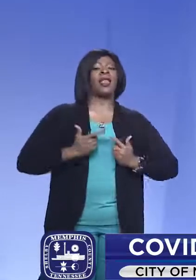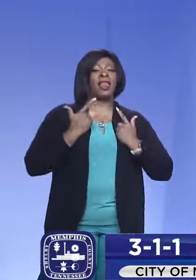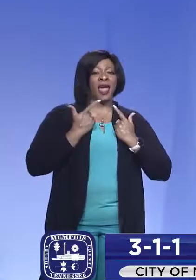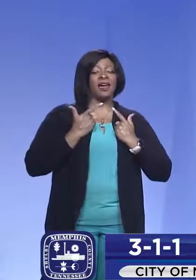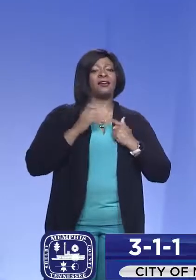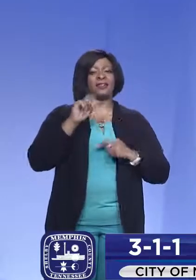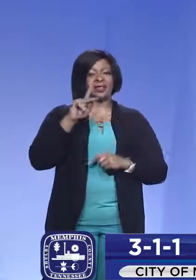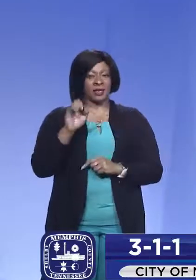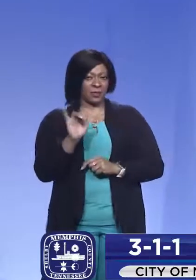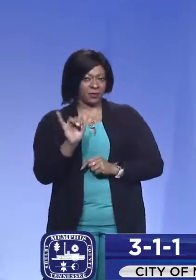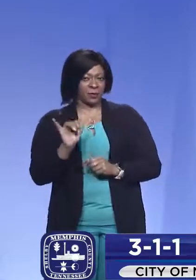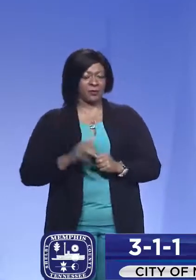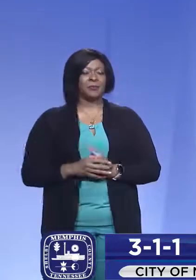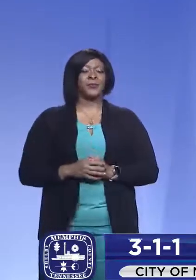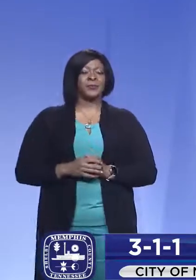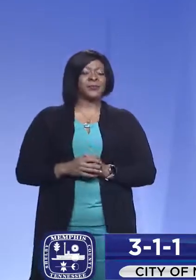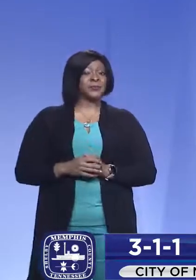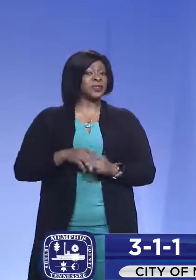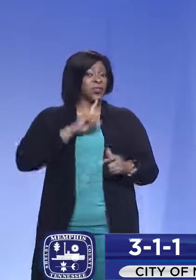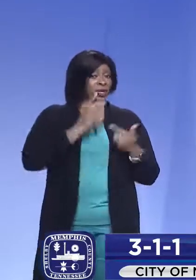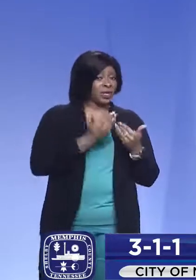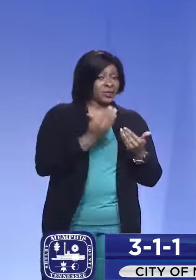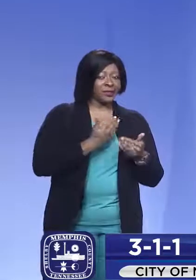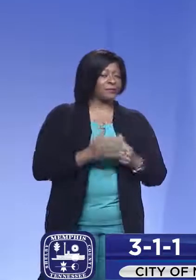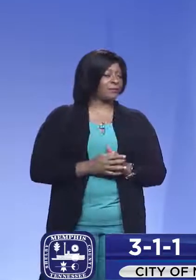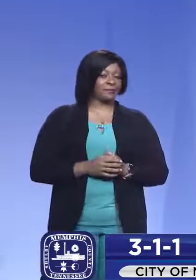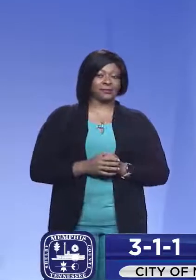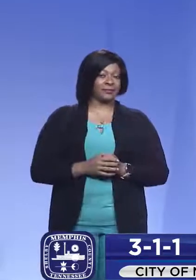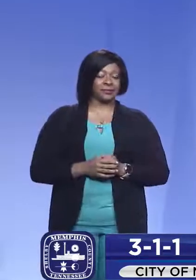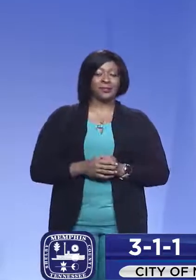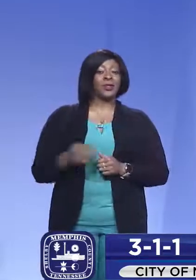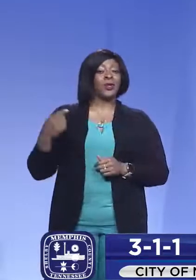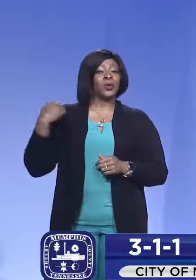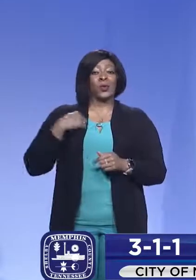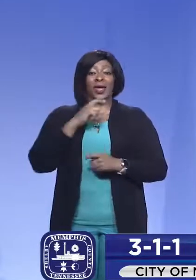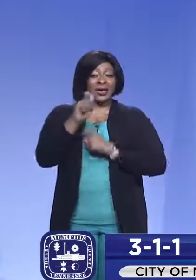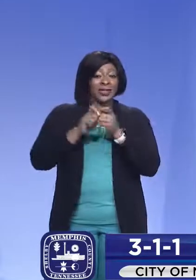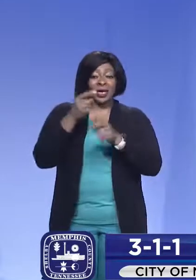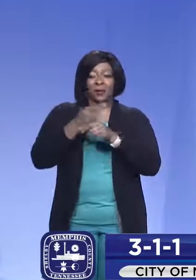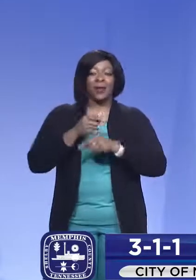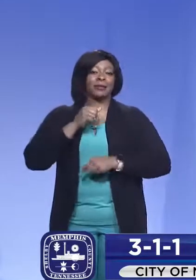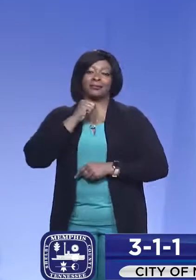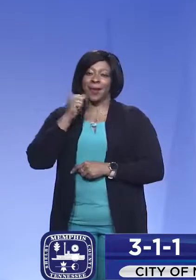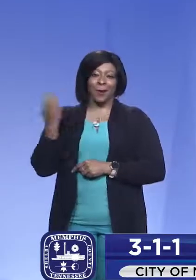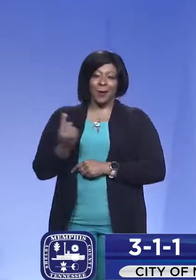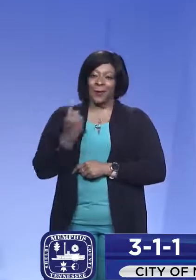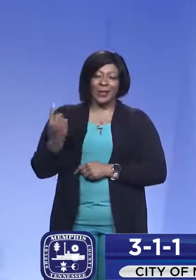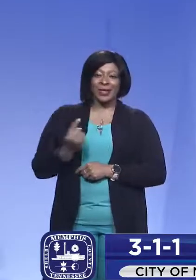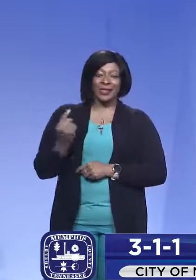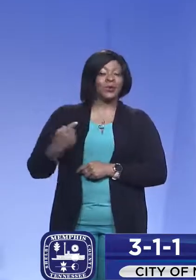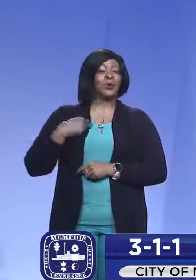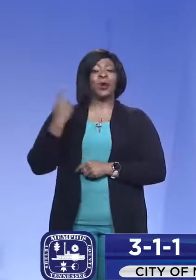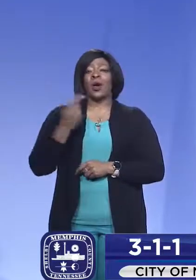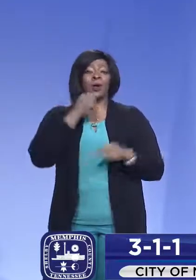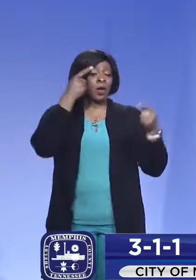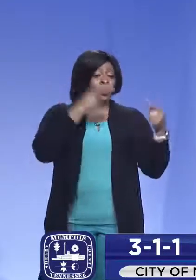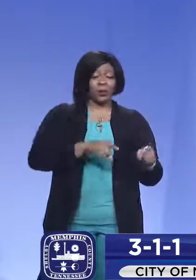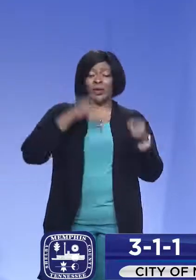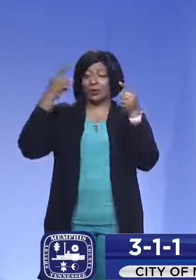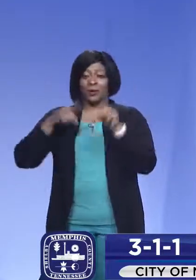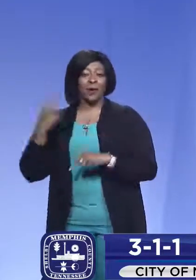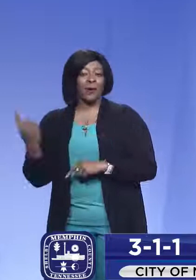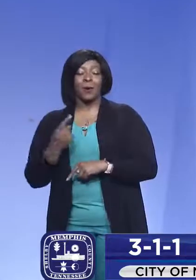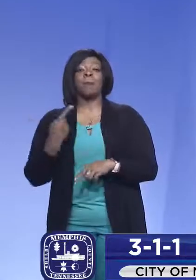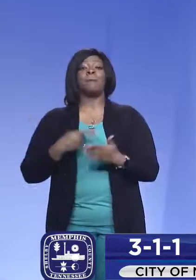livelihoods. It hadn't been easy. We haven't always gotten it exactly right. And while we haven't always agreed, what we